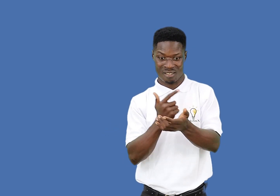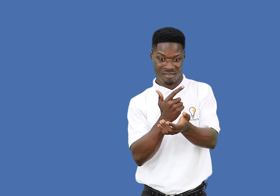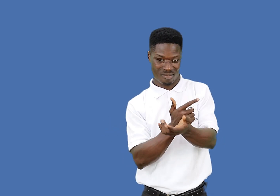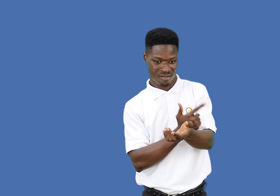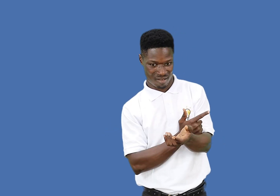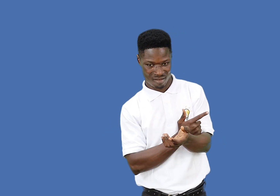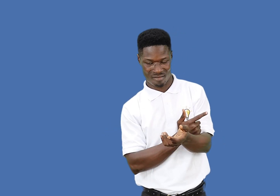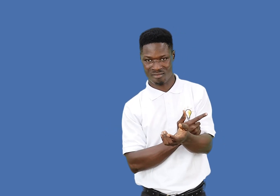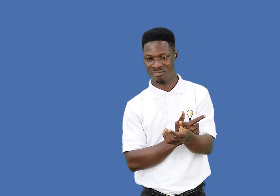Now,